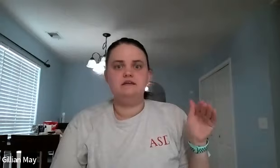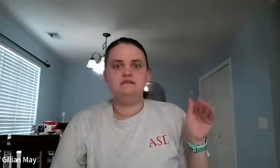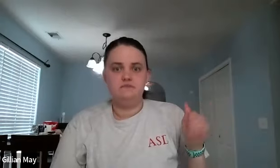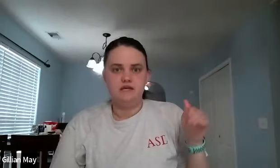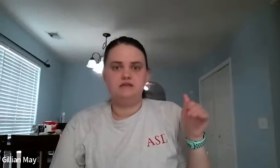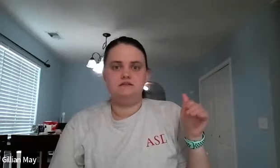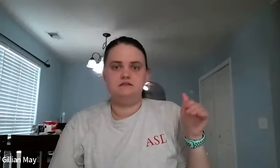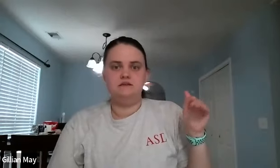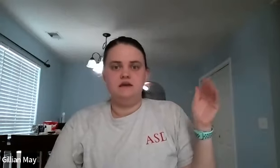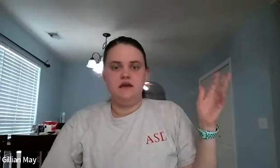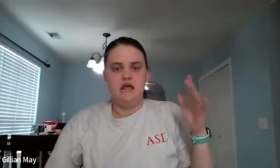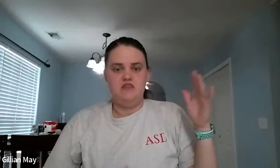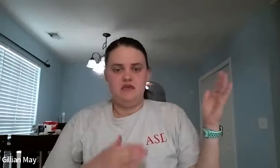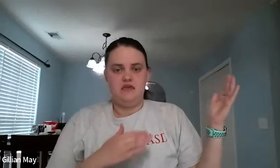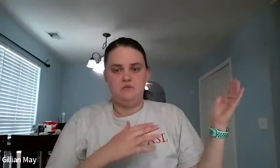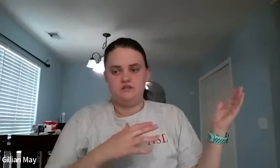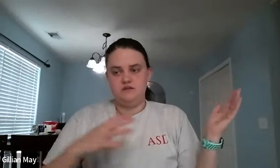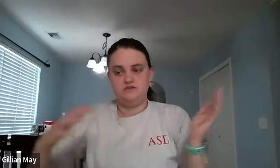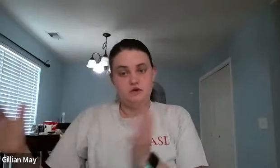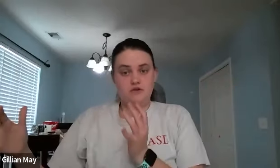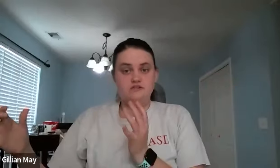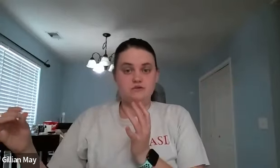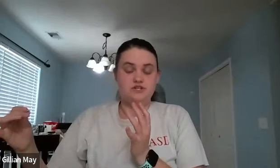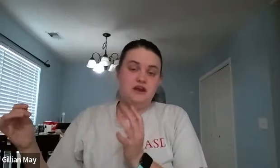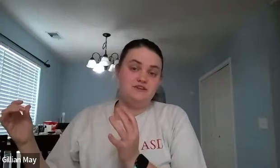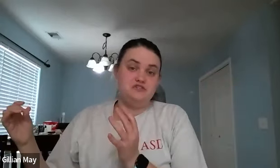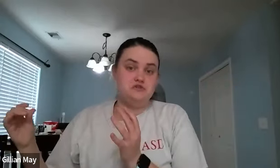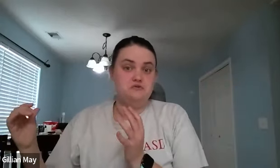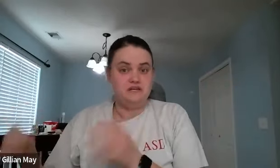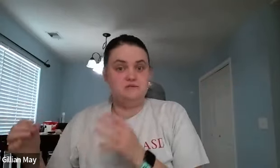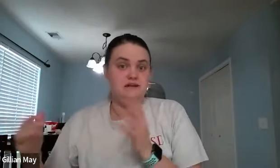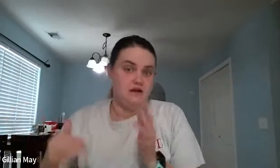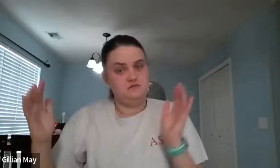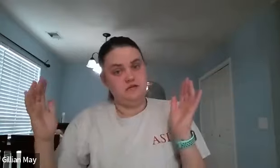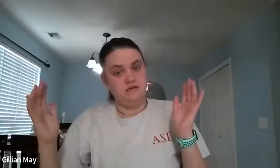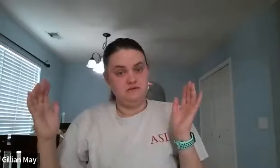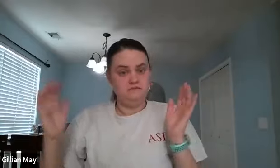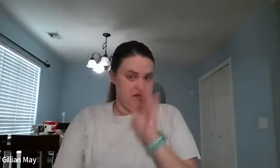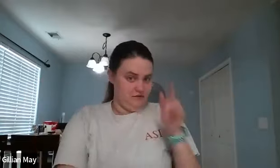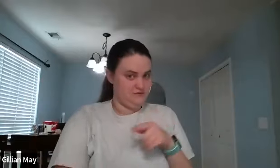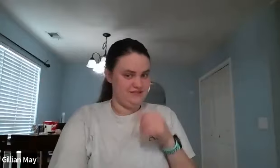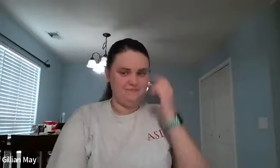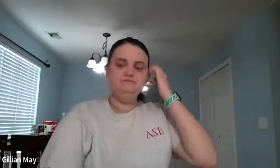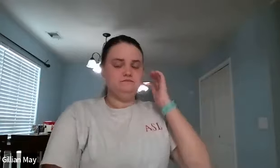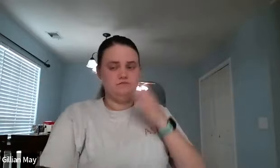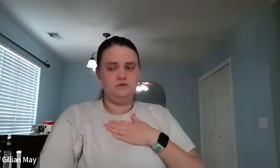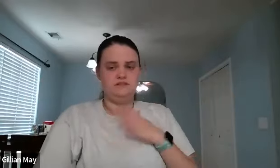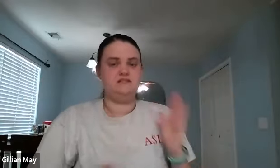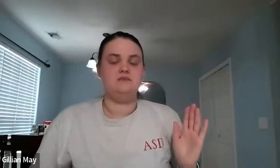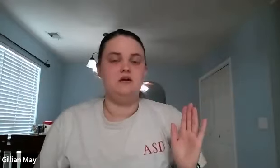seconds, minutes, and then once we get through all those, I will show you how to do next week, last week, and those ones. Oh, excuse me. Okay,